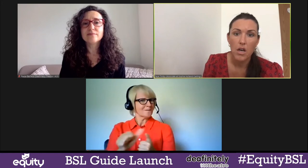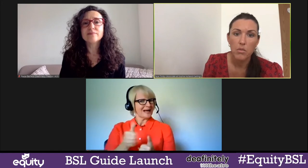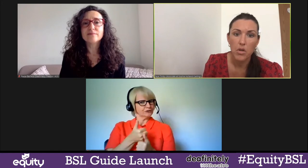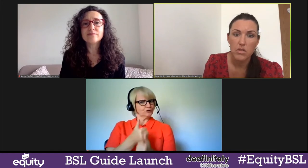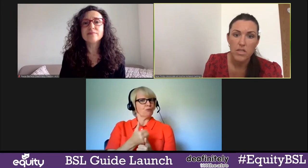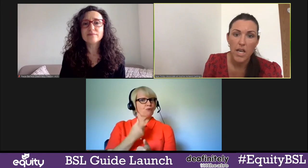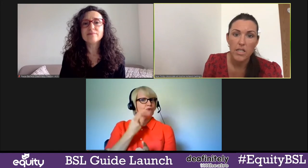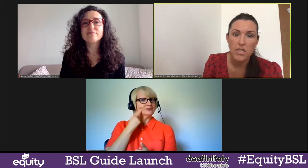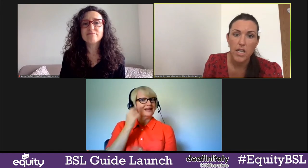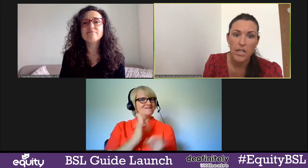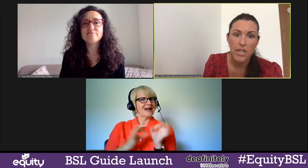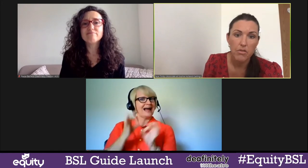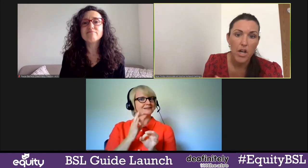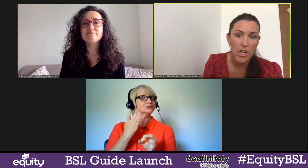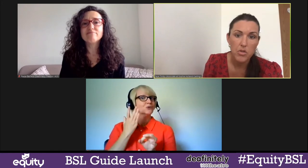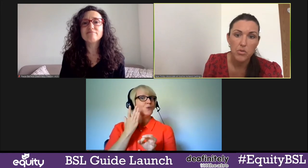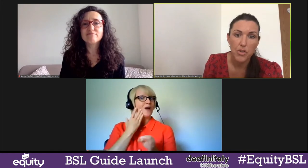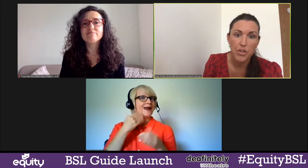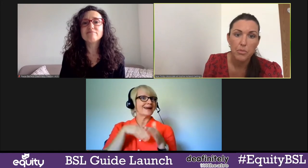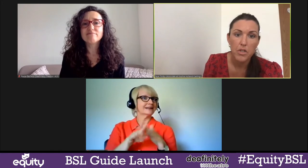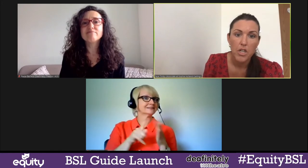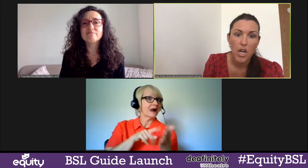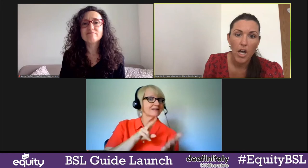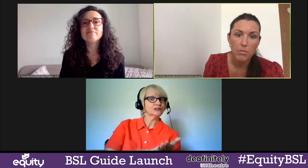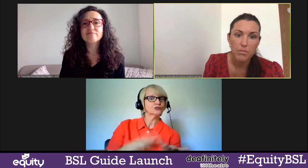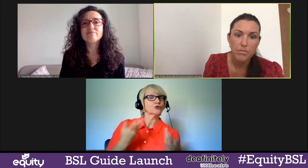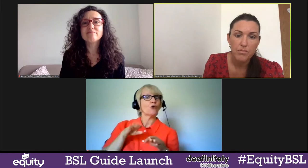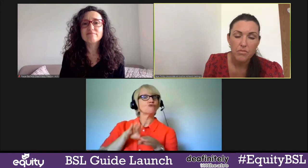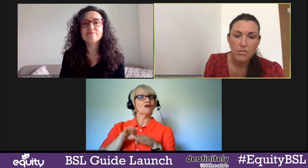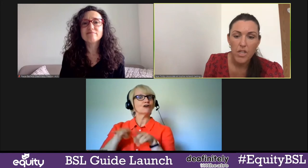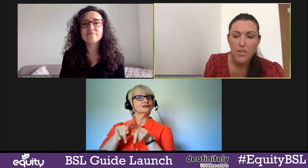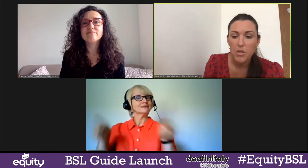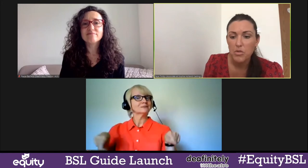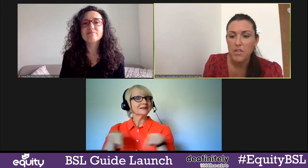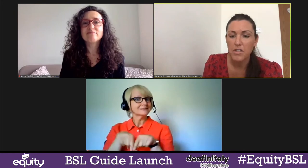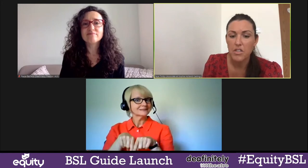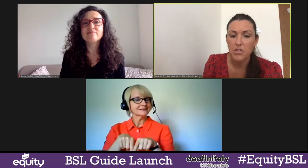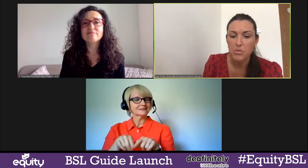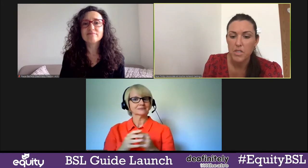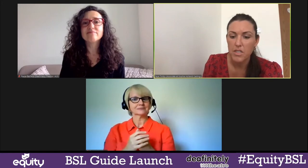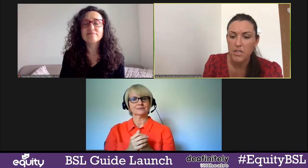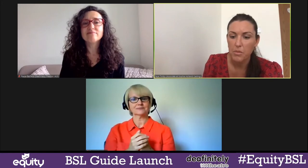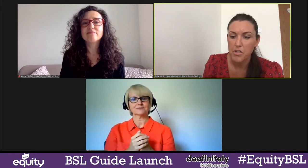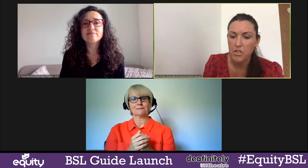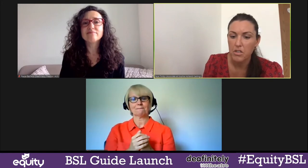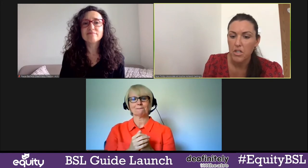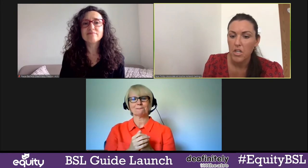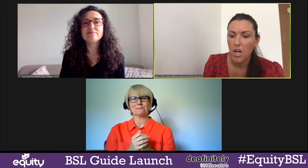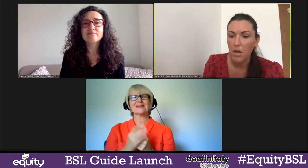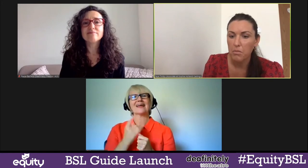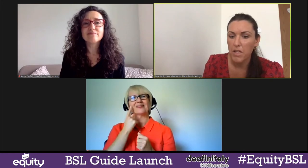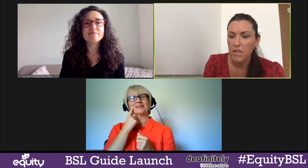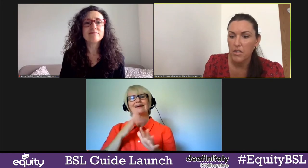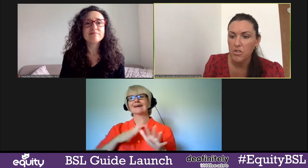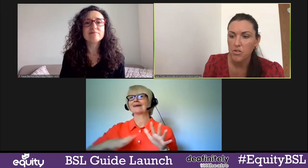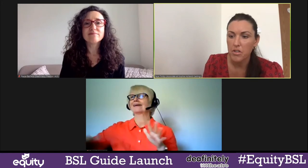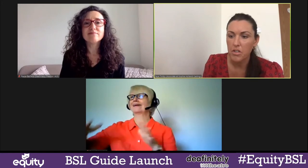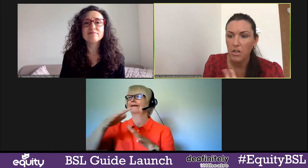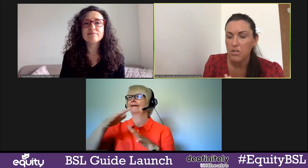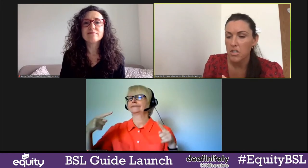on set and in a rehearsal room. I think also there's a huge misconception in the industry that casting